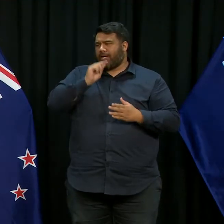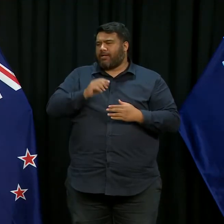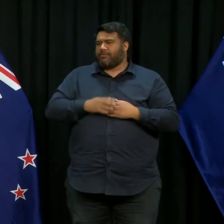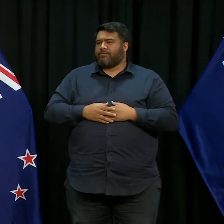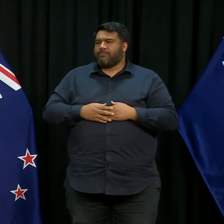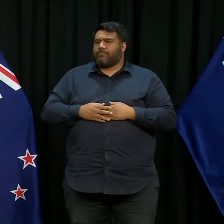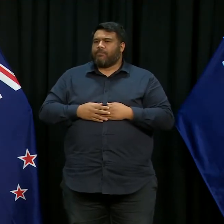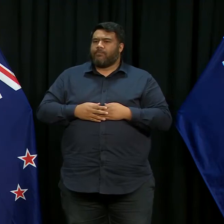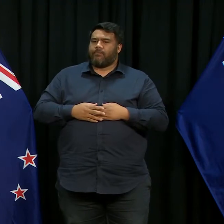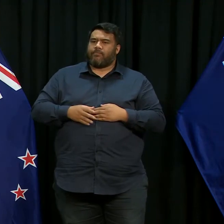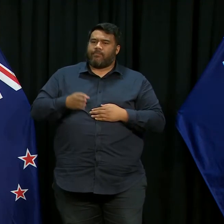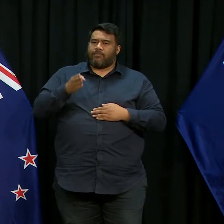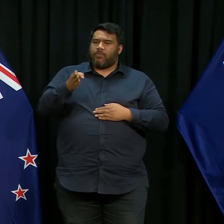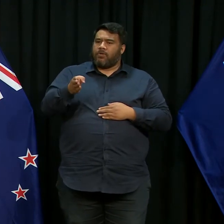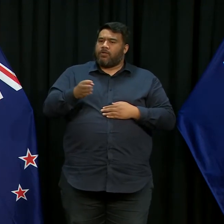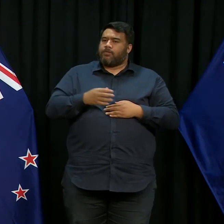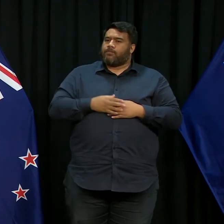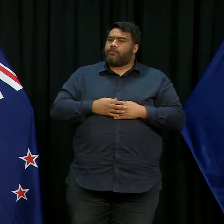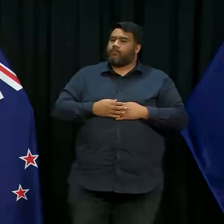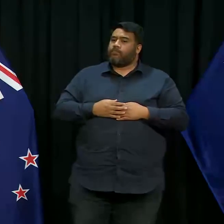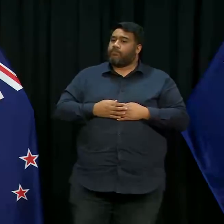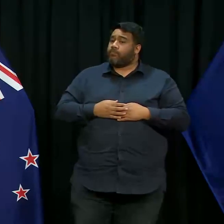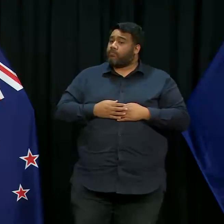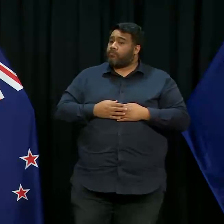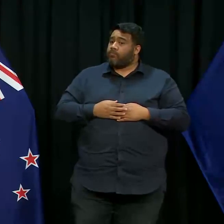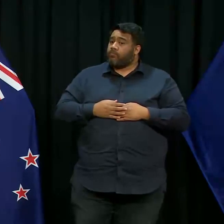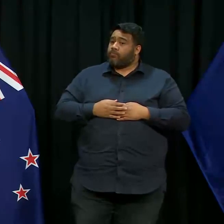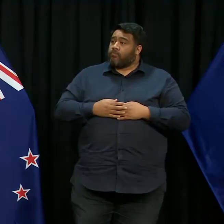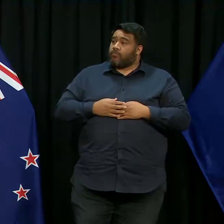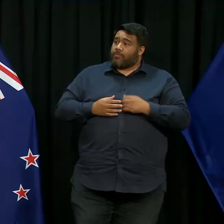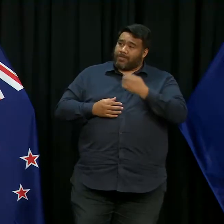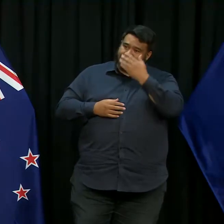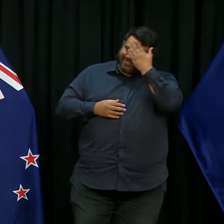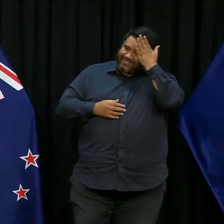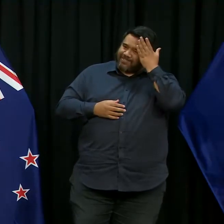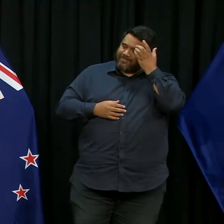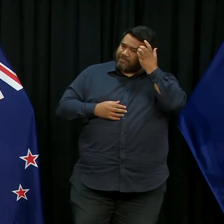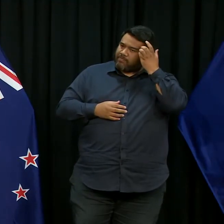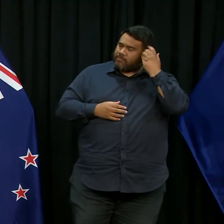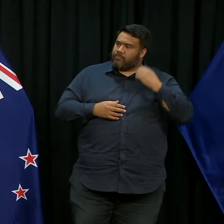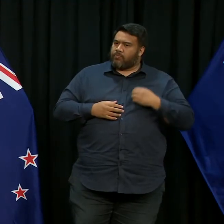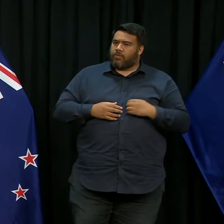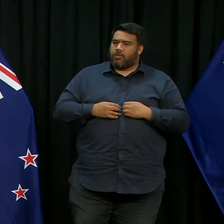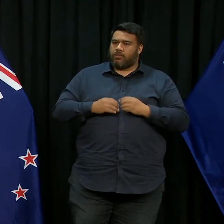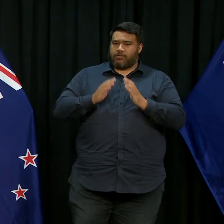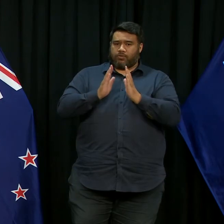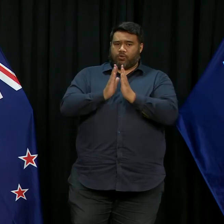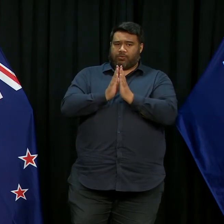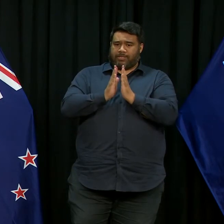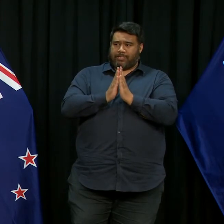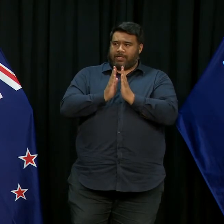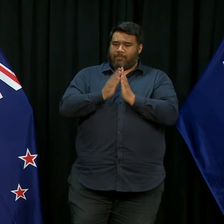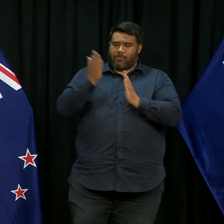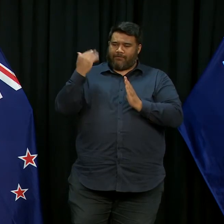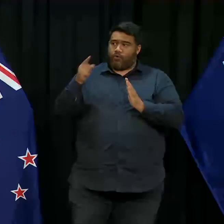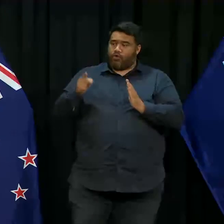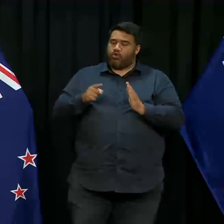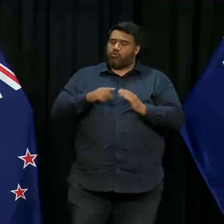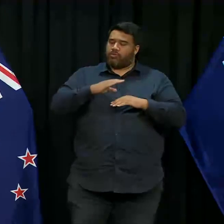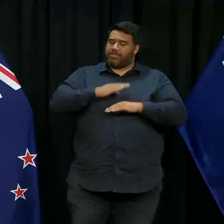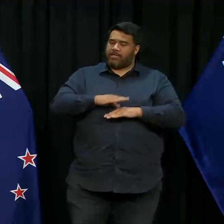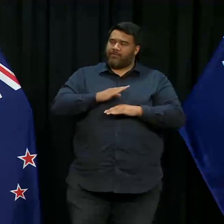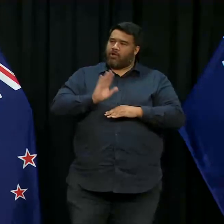Henry, didn't I? Prime Minister, you were saying you would still make the level 3 I will decision come to you. on Sunday, even with the information you have now. Yes. That's